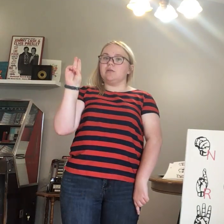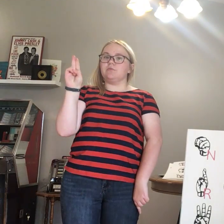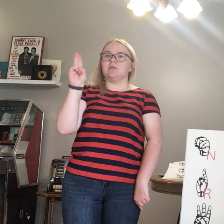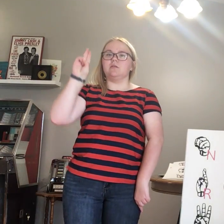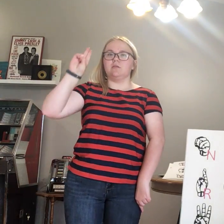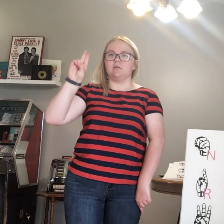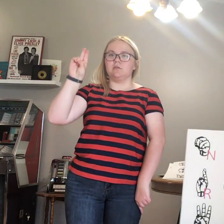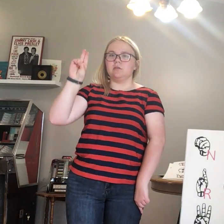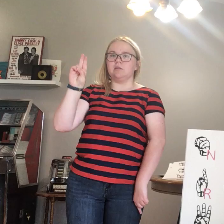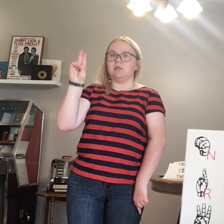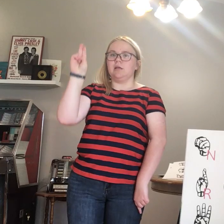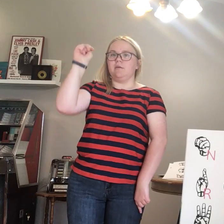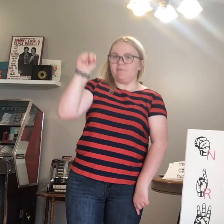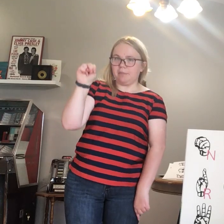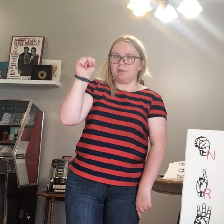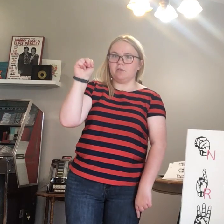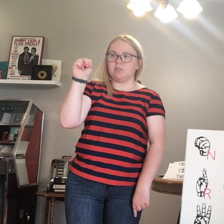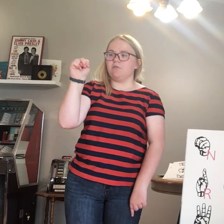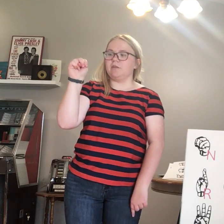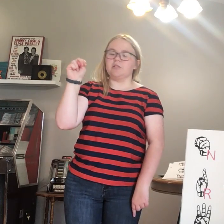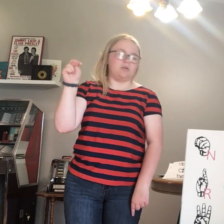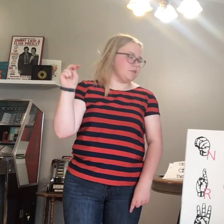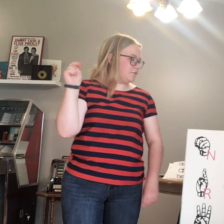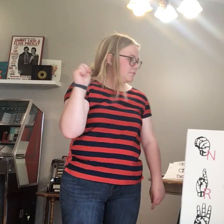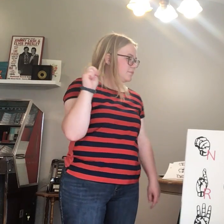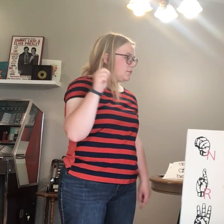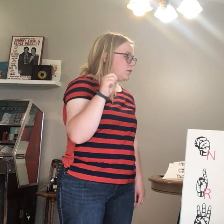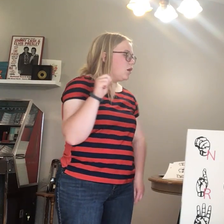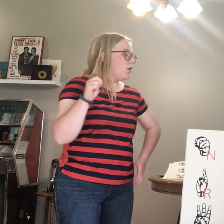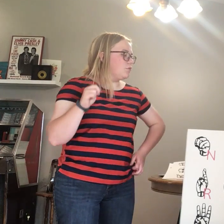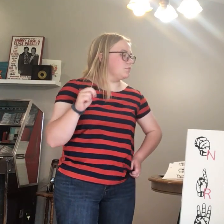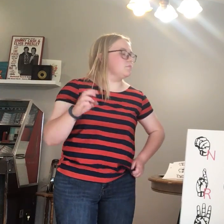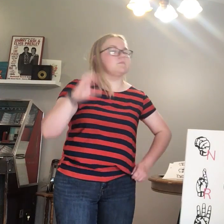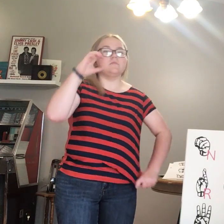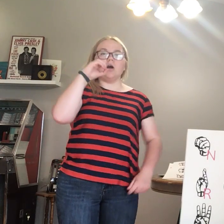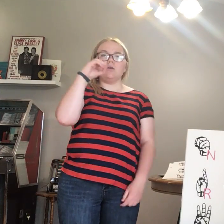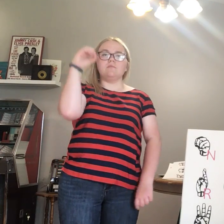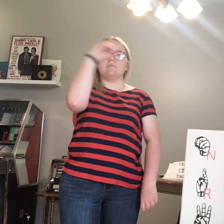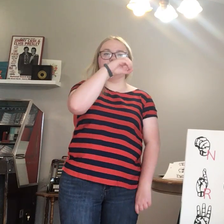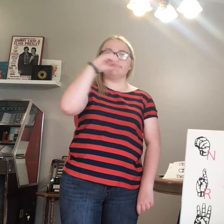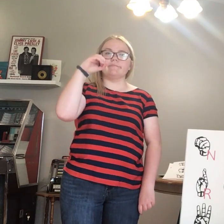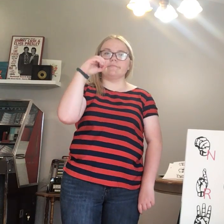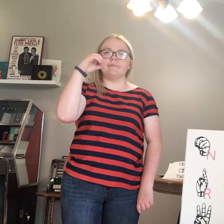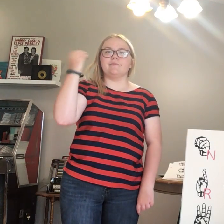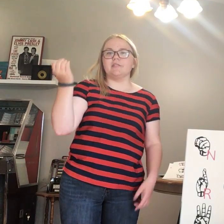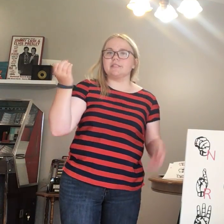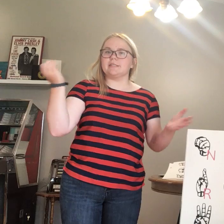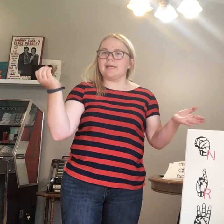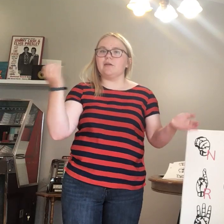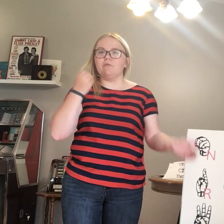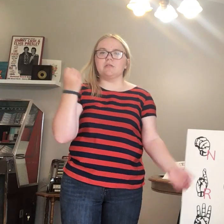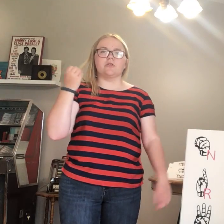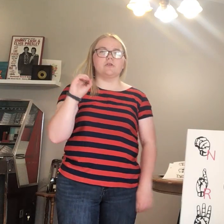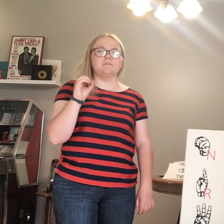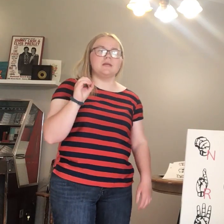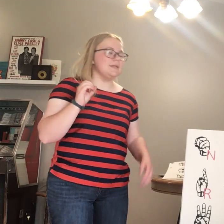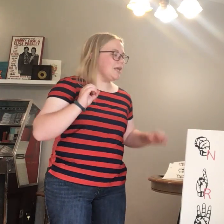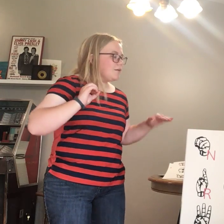salute, flip those 2 fingers over. O. O. Looks like an O, a circle. Now we